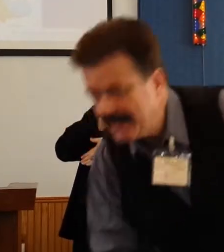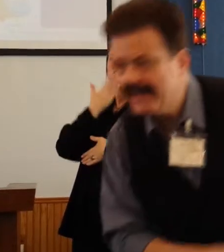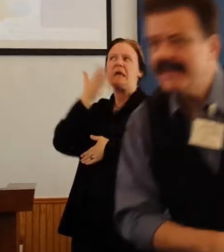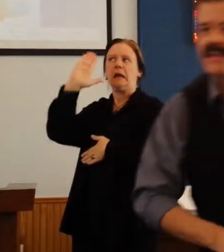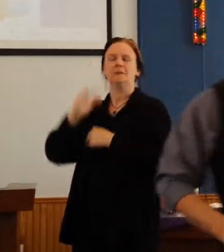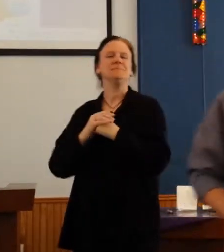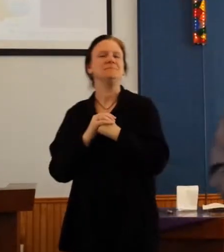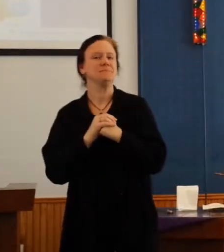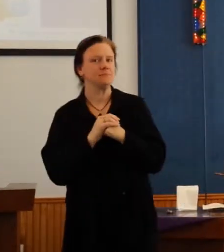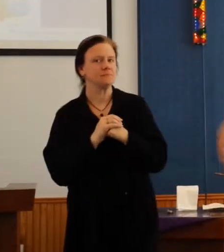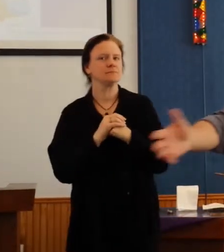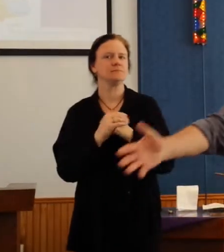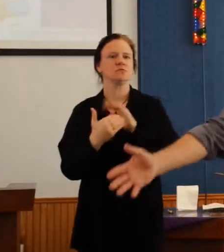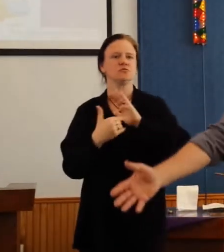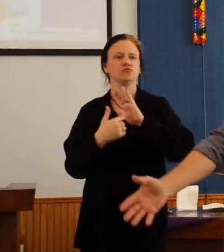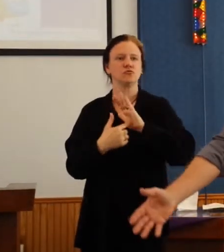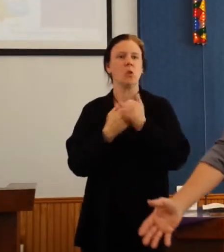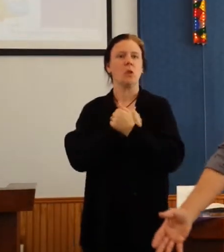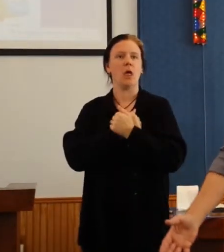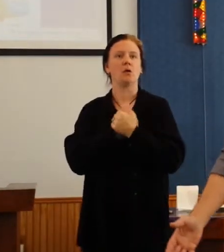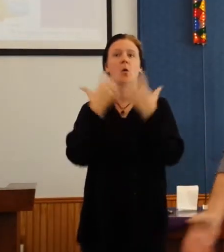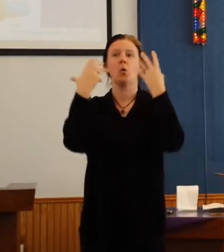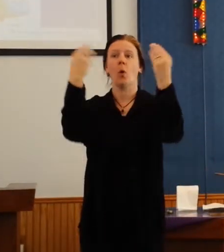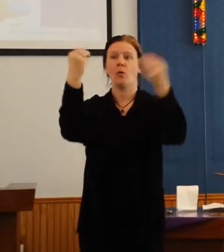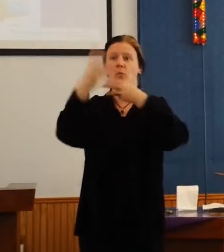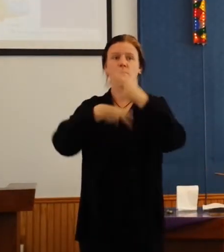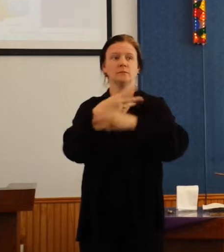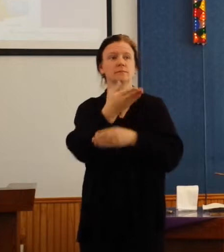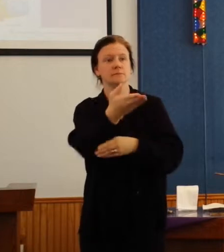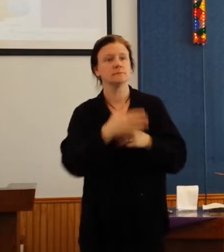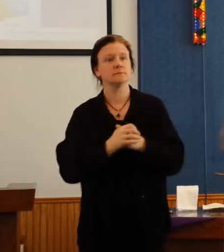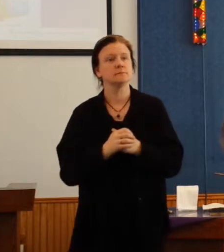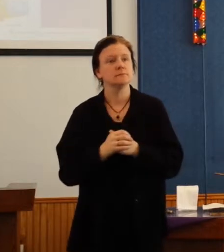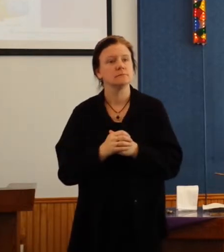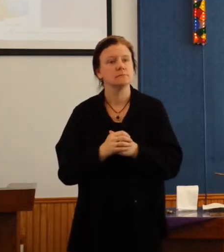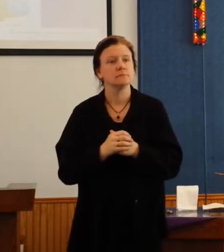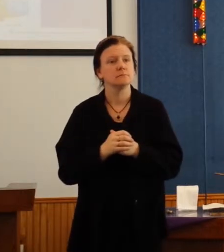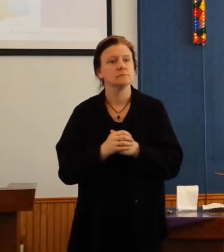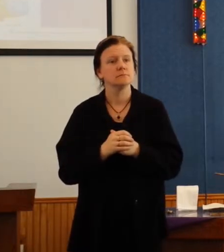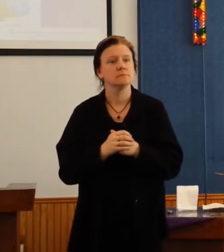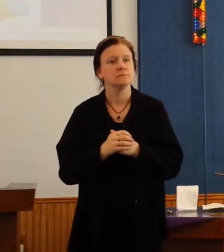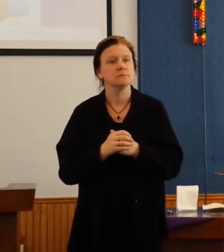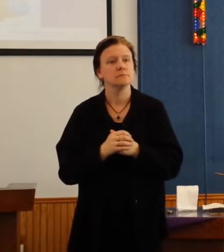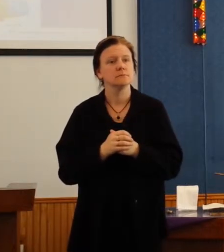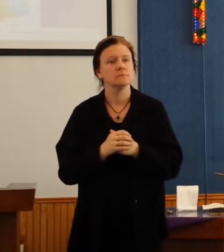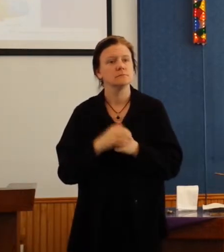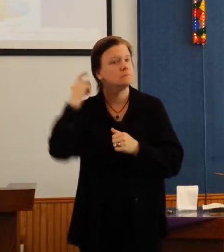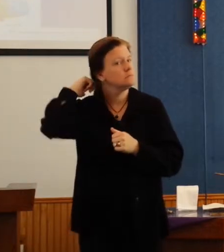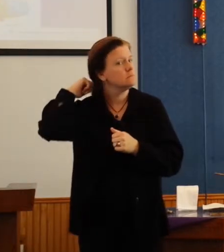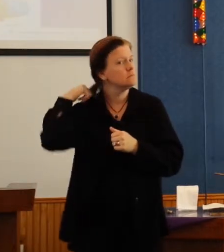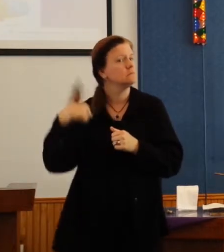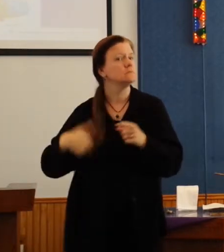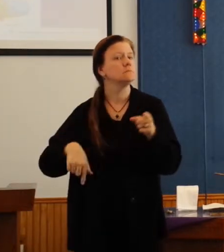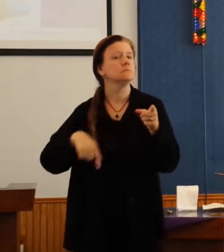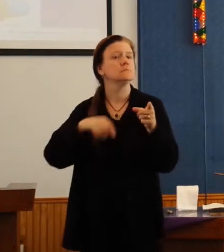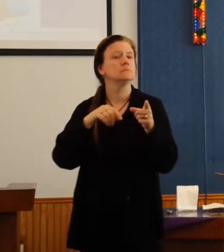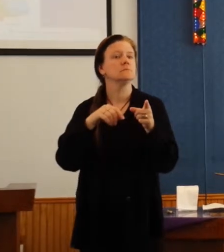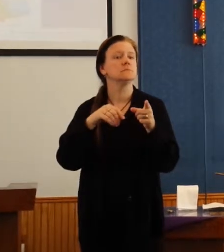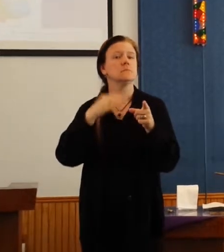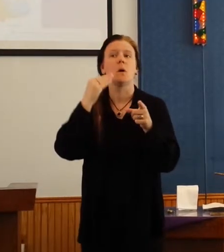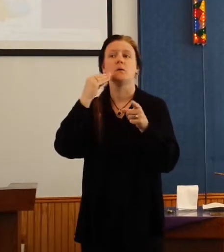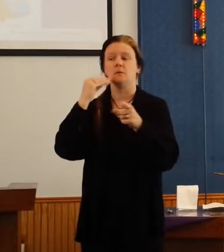loving, and I would tell them to go out and do that. Brown. We can go to a homeless shelter and help